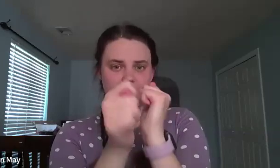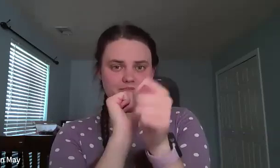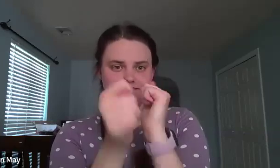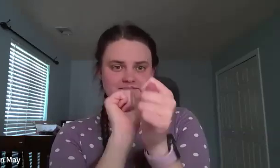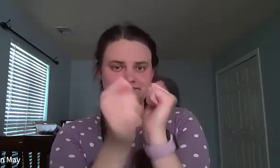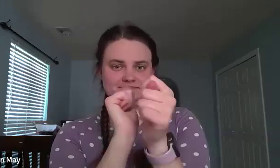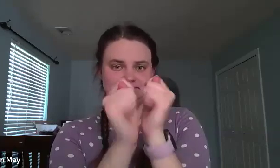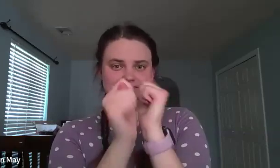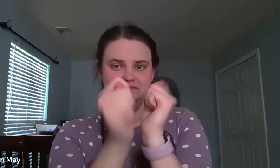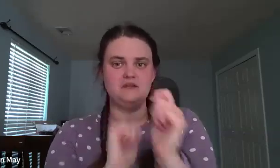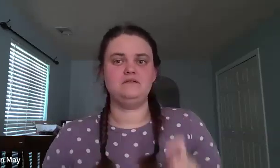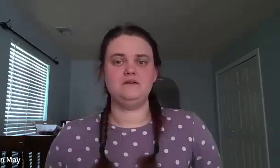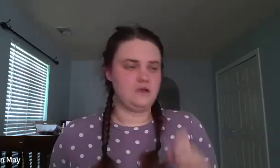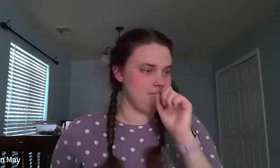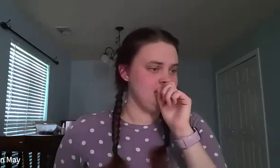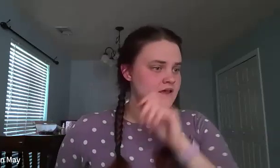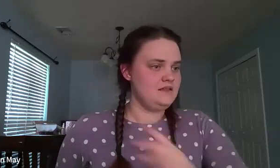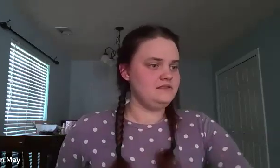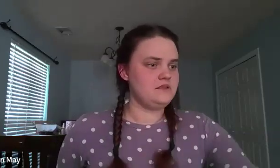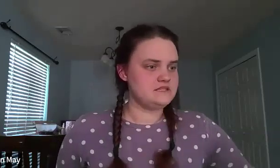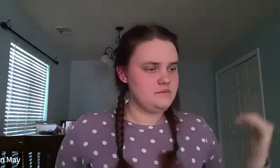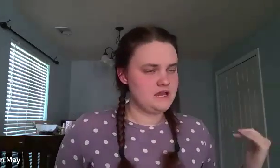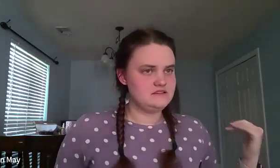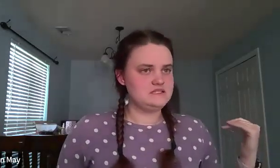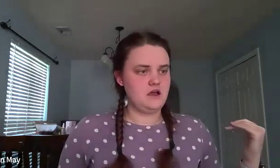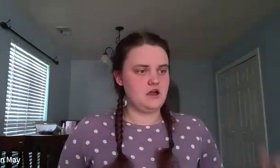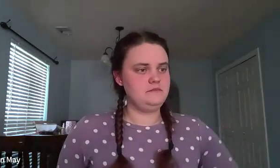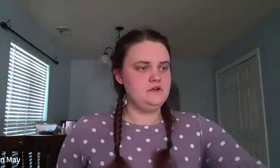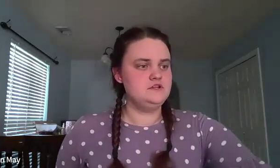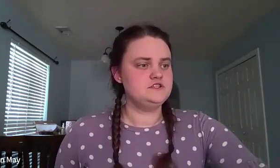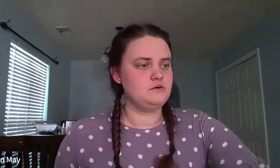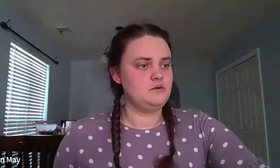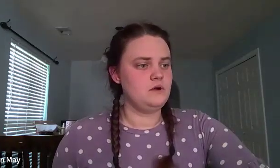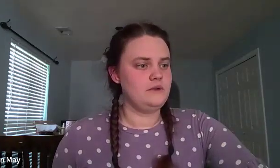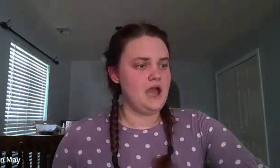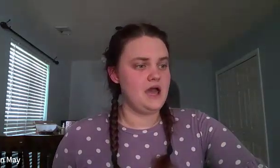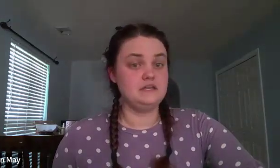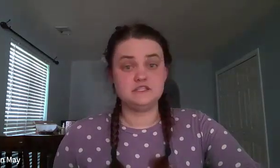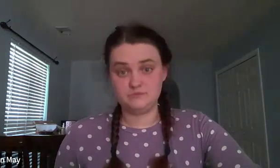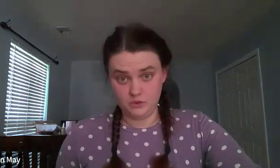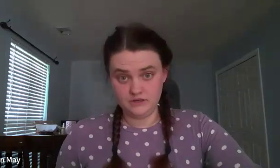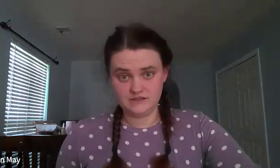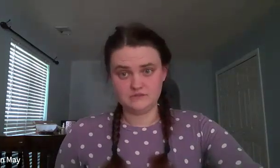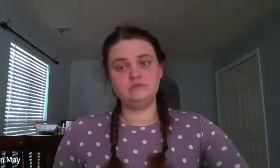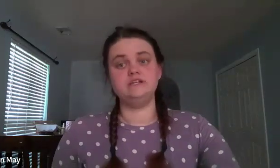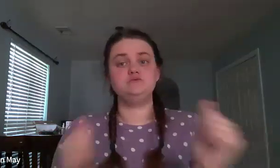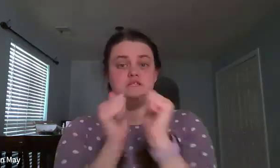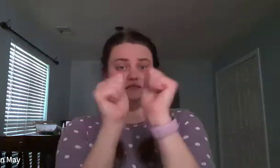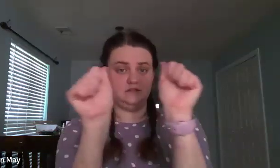Track. Okay, let's go back to the top. So we had sports, which was the